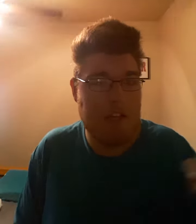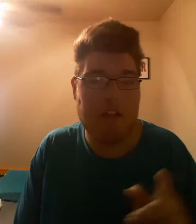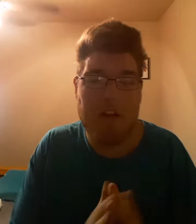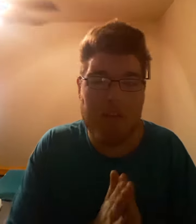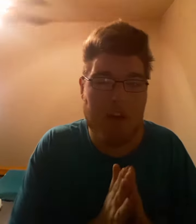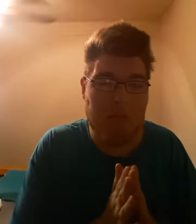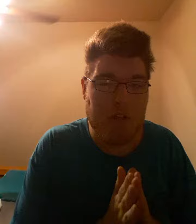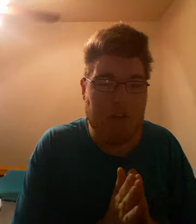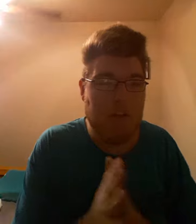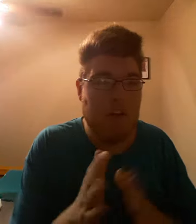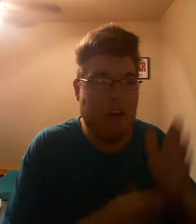I'm gonna upload.